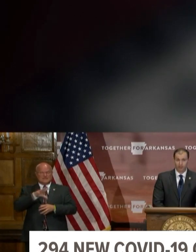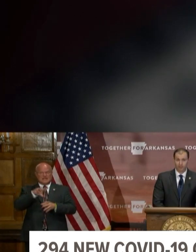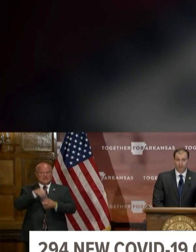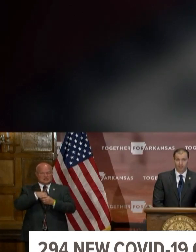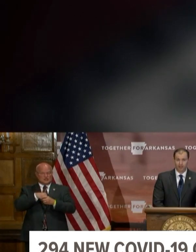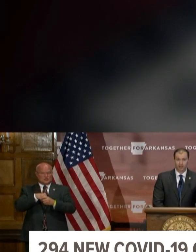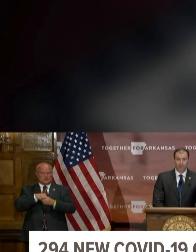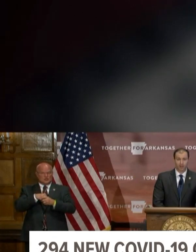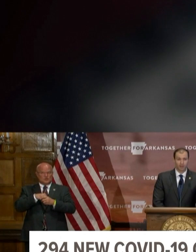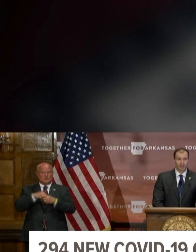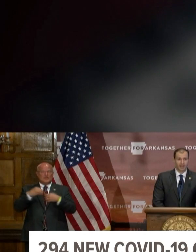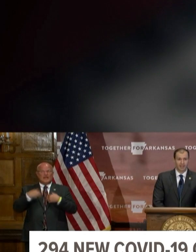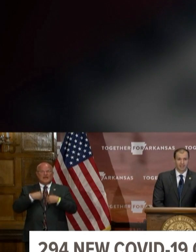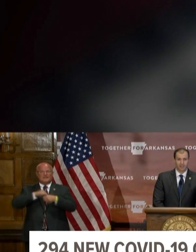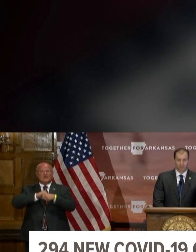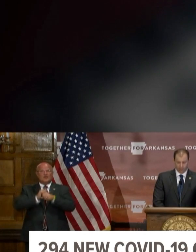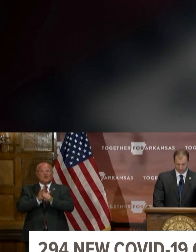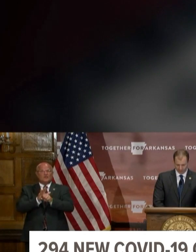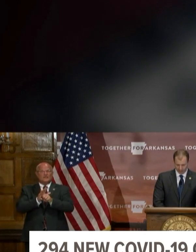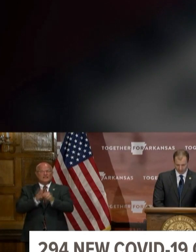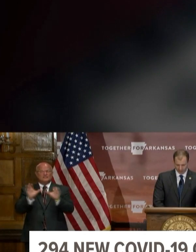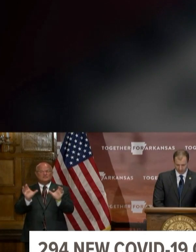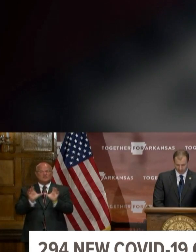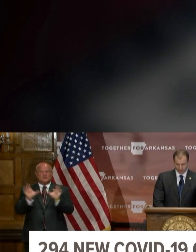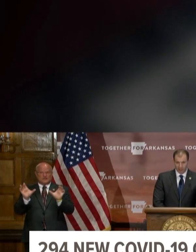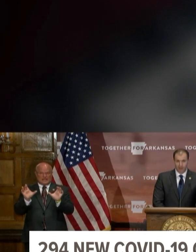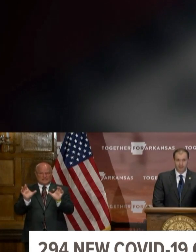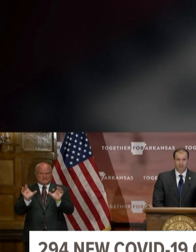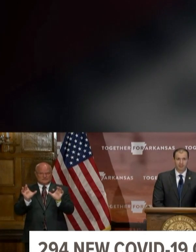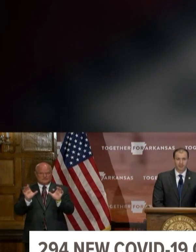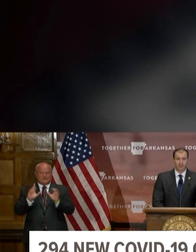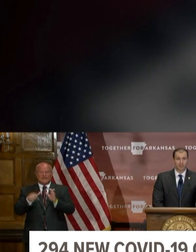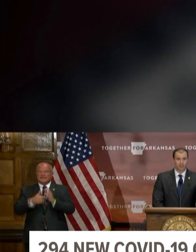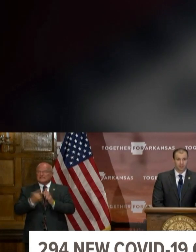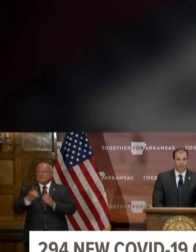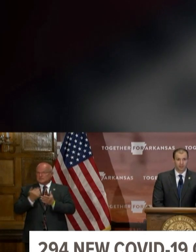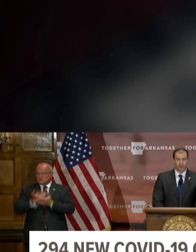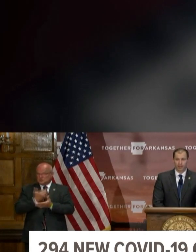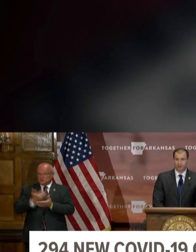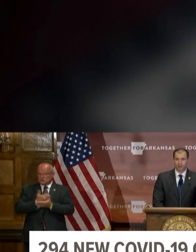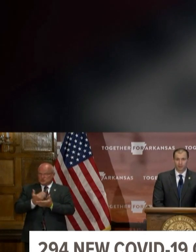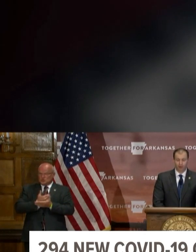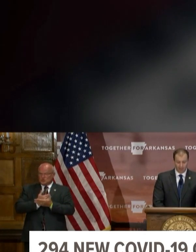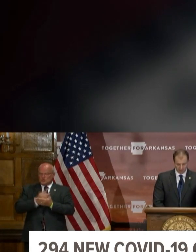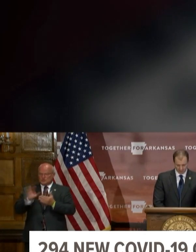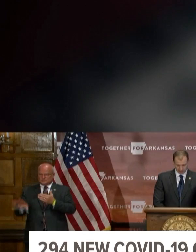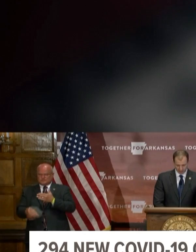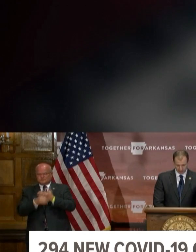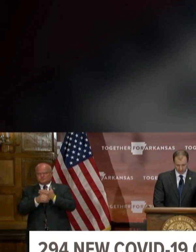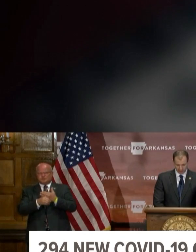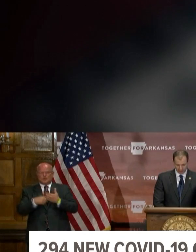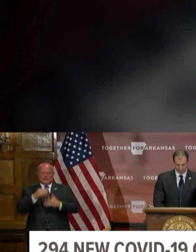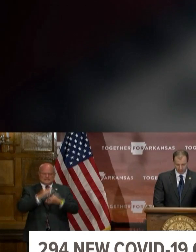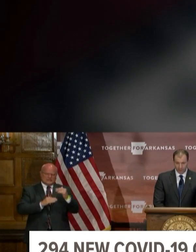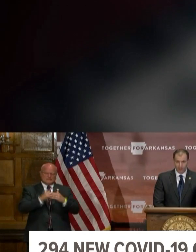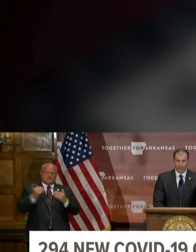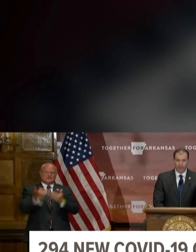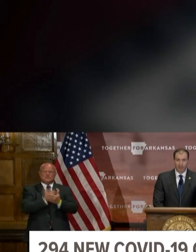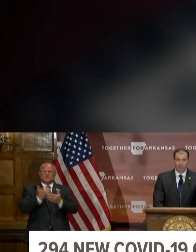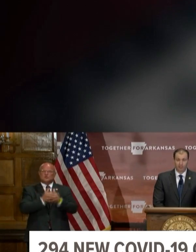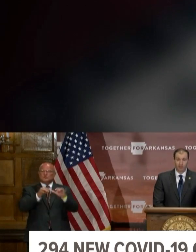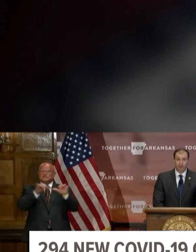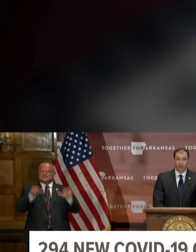include having a COVID-19 certification. This is something that's new to it, and we had to build a brand new system to account for